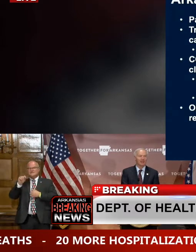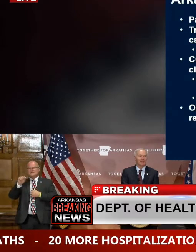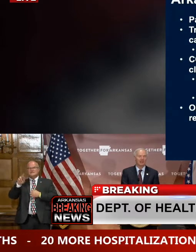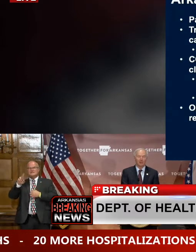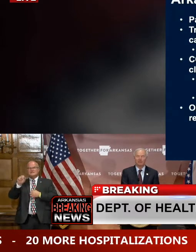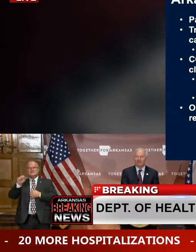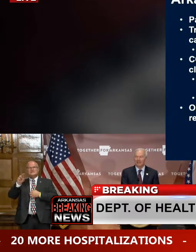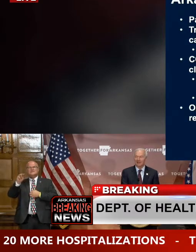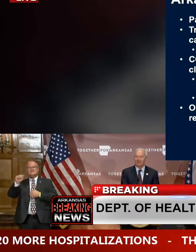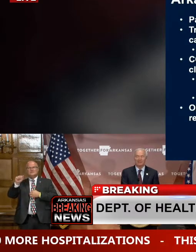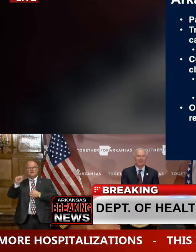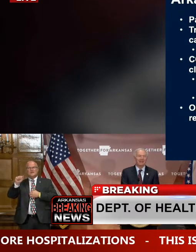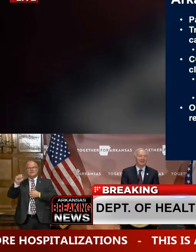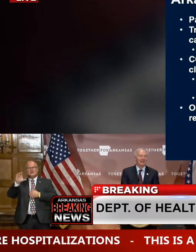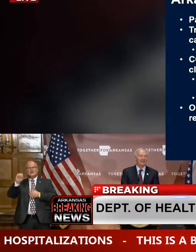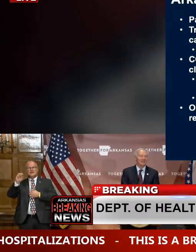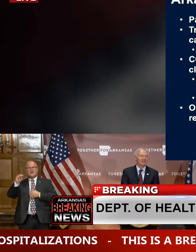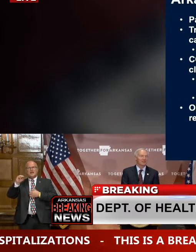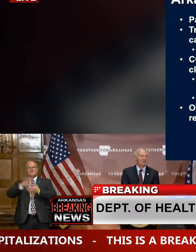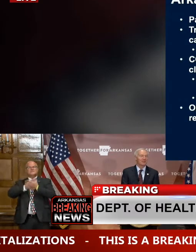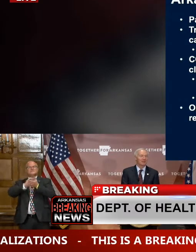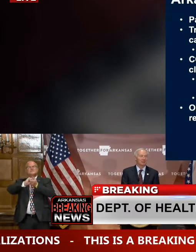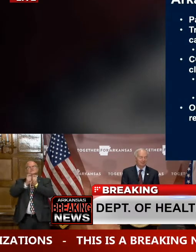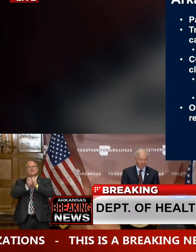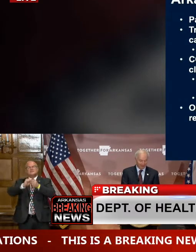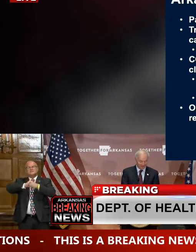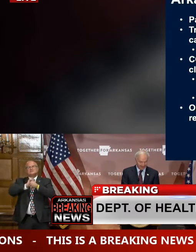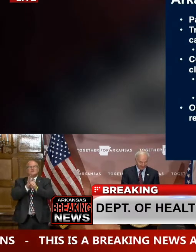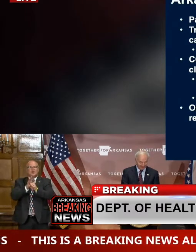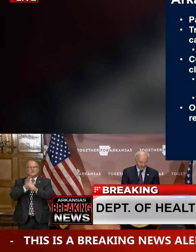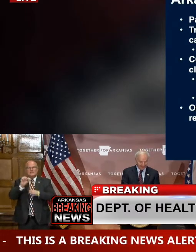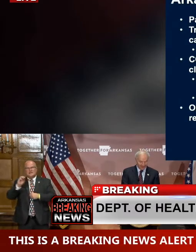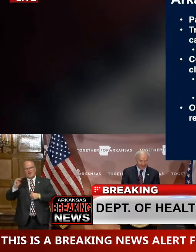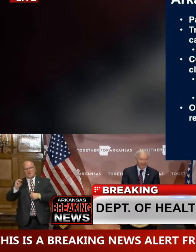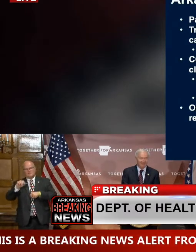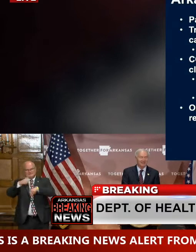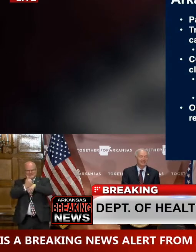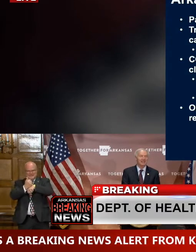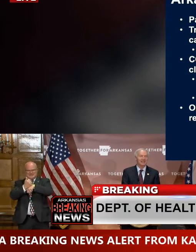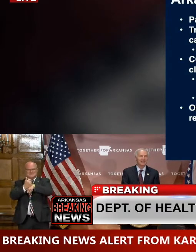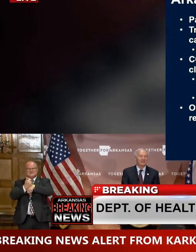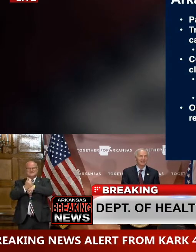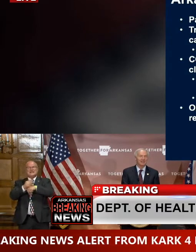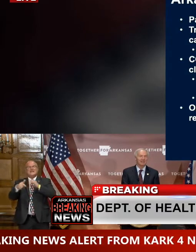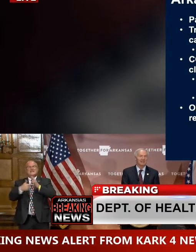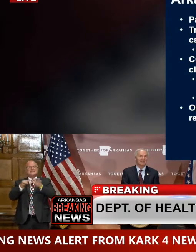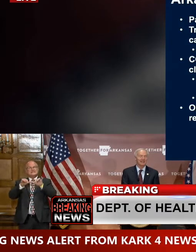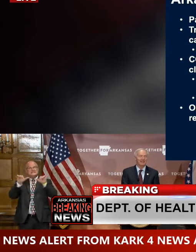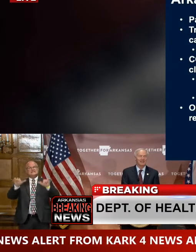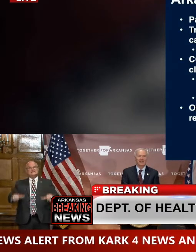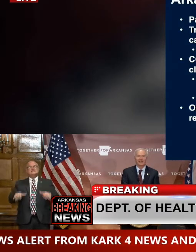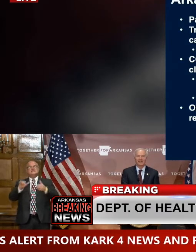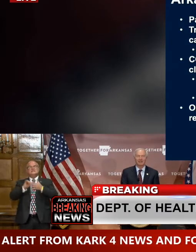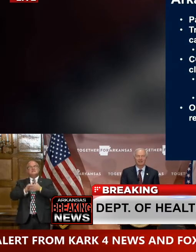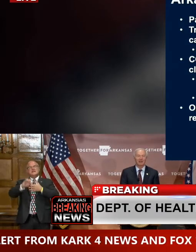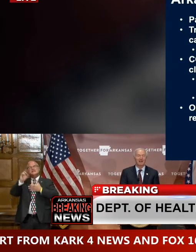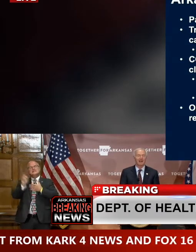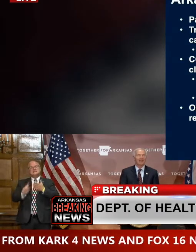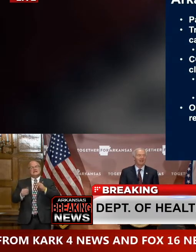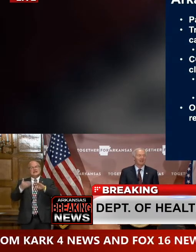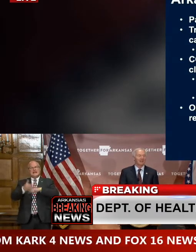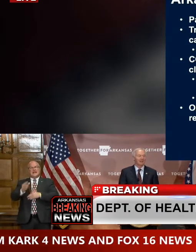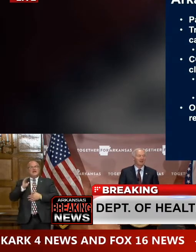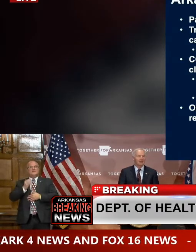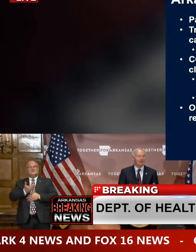will be called COVID-COM, system that will be put into place. This is a system that is designed after